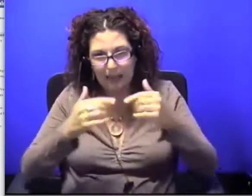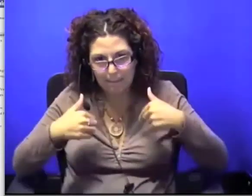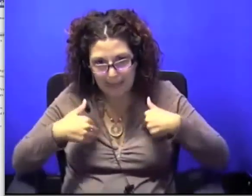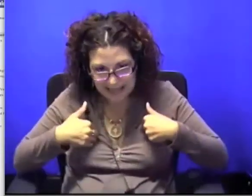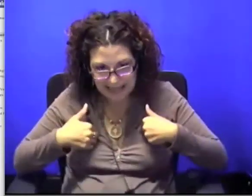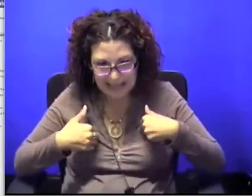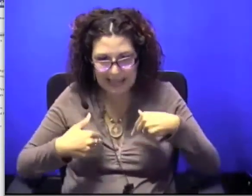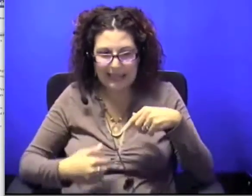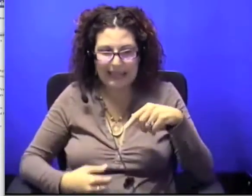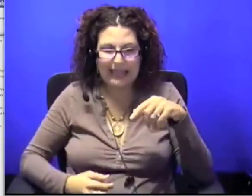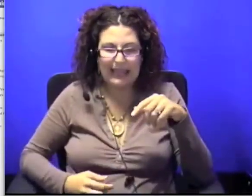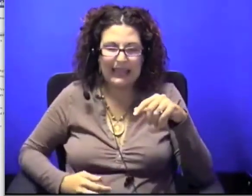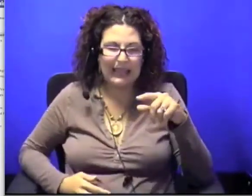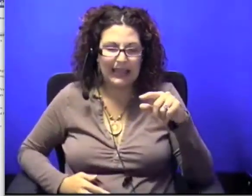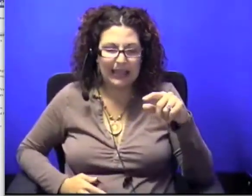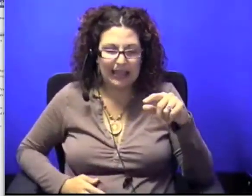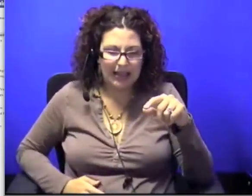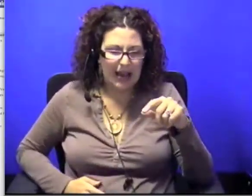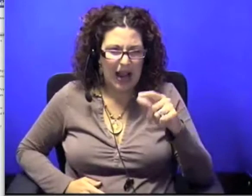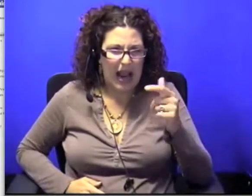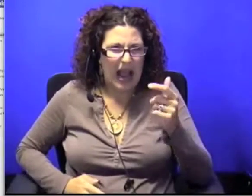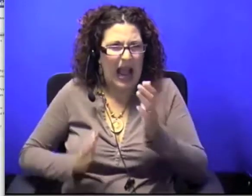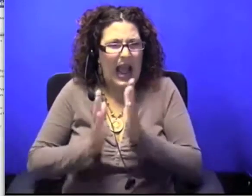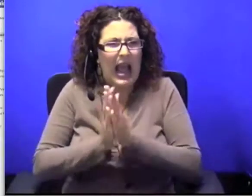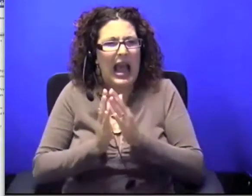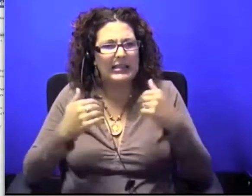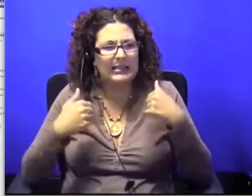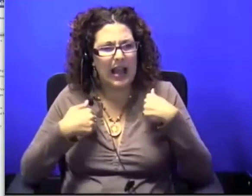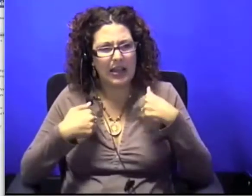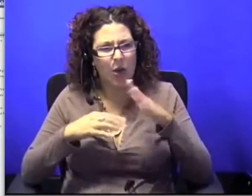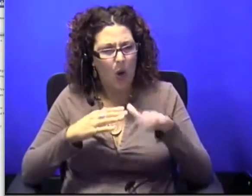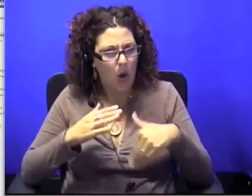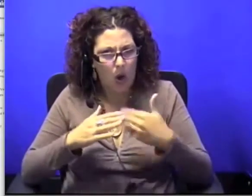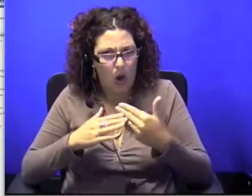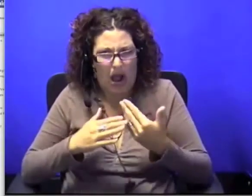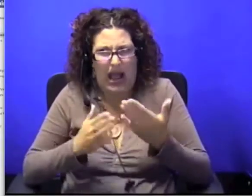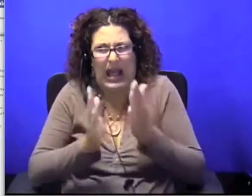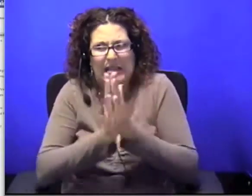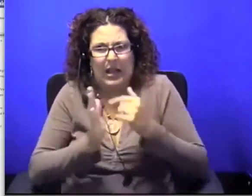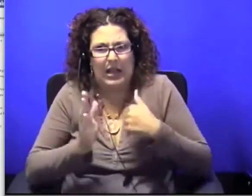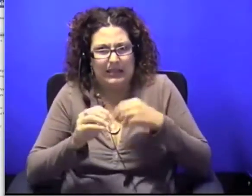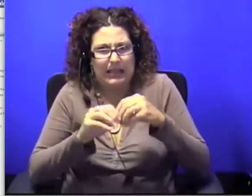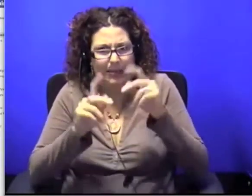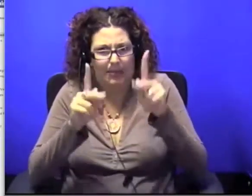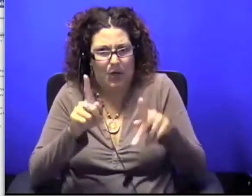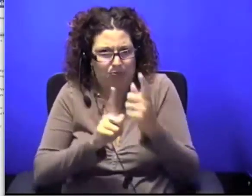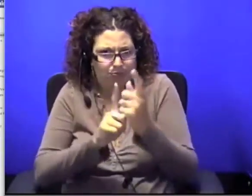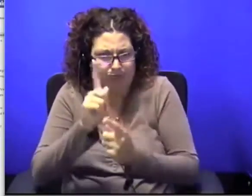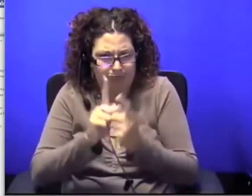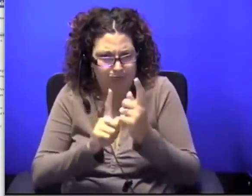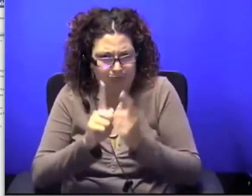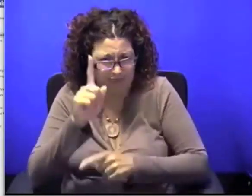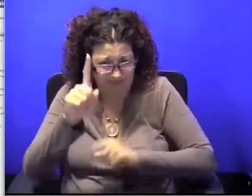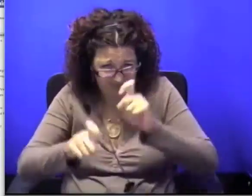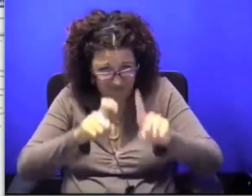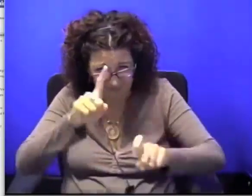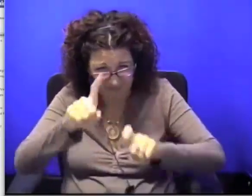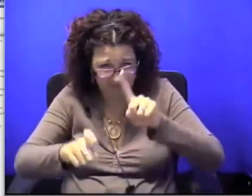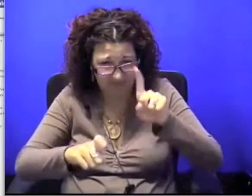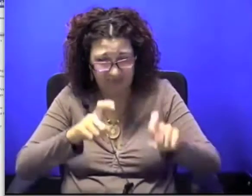Allen, the CEO, the president, Deanna, all the names you've heard. You can personally walk up and do your due diligence. I want you to